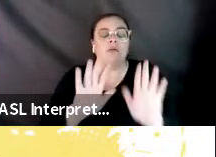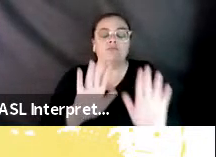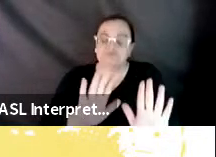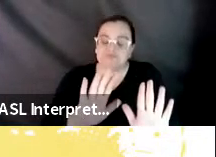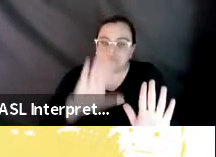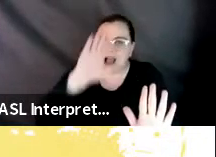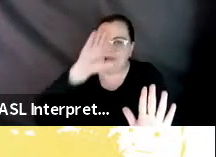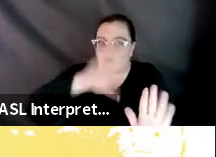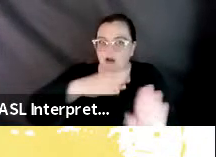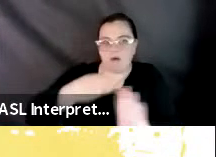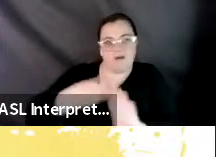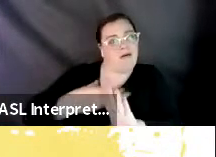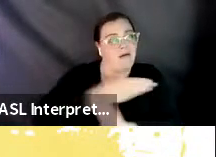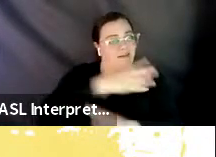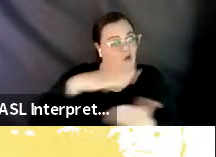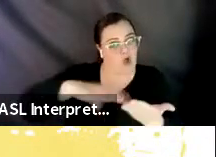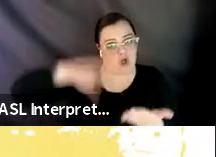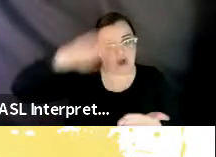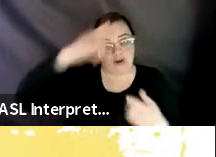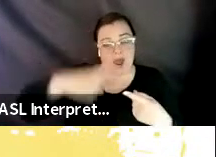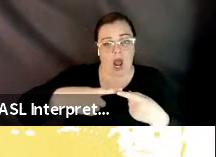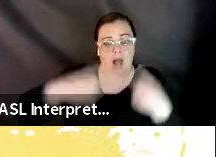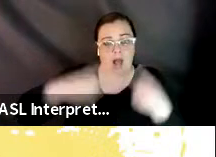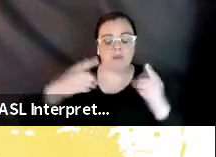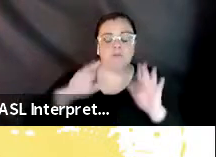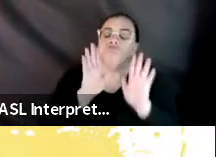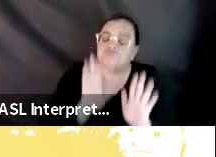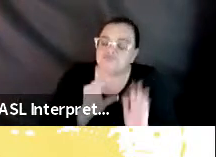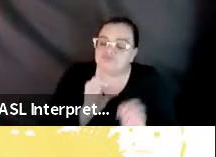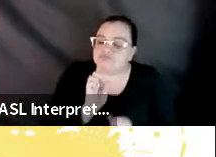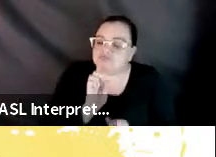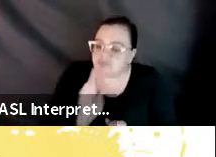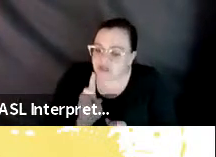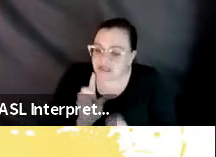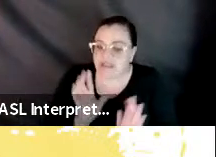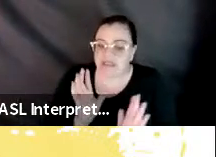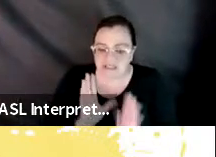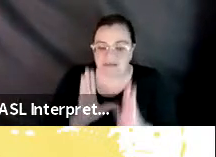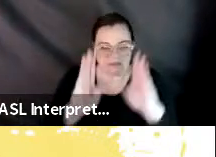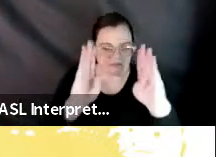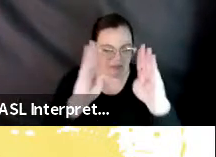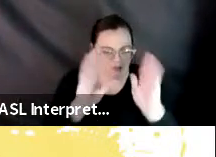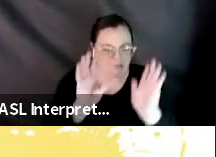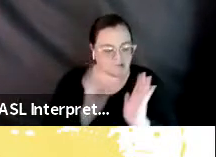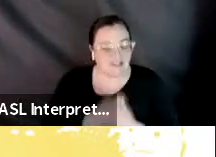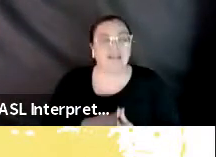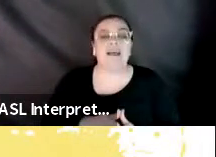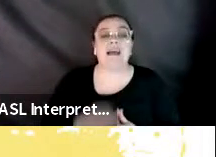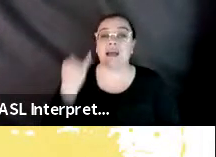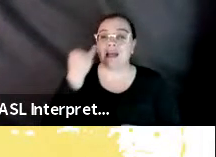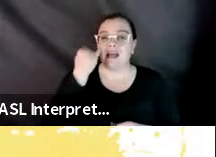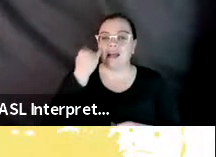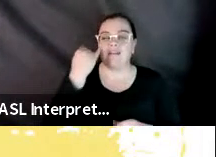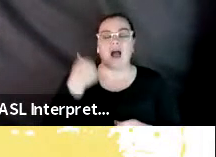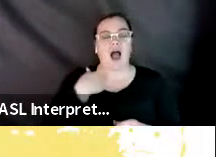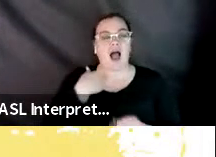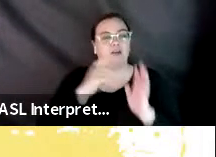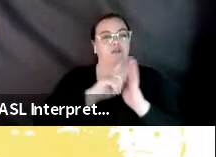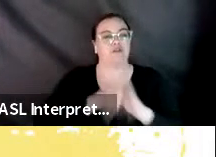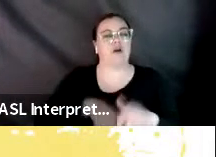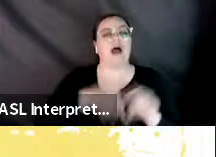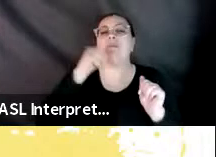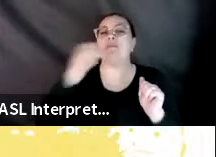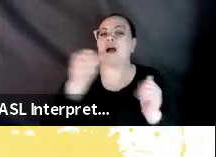listen to me, because this is the truth. This is the truth. If I get into, and I'm not going to go all the way through the cheat